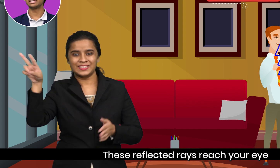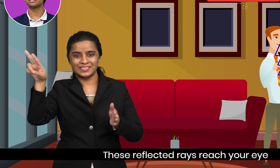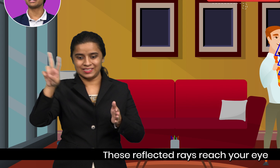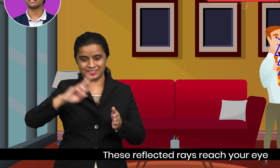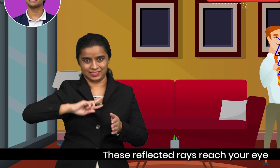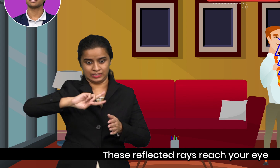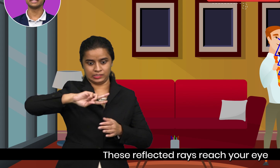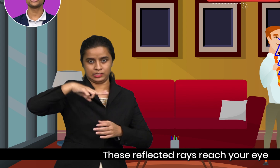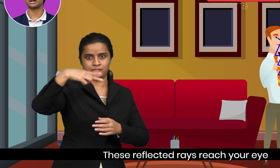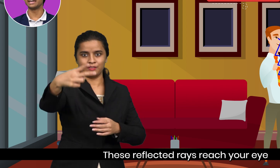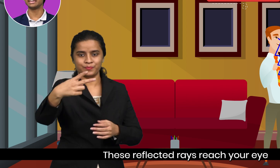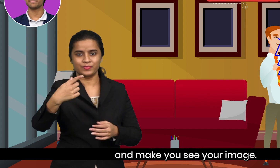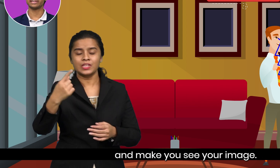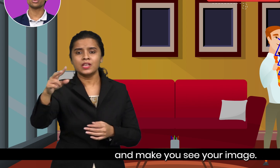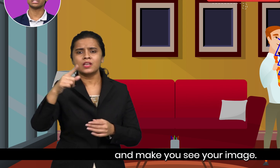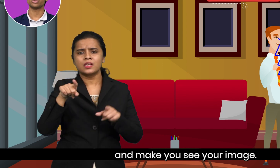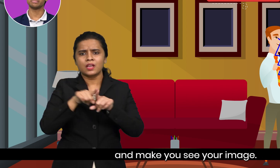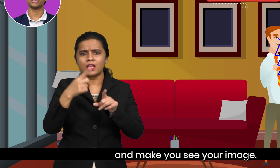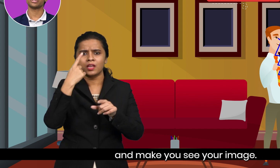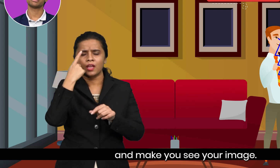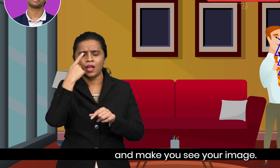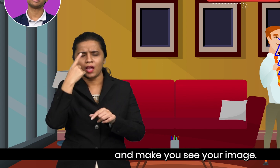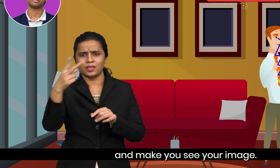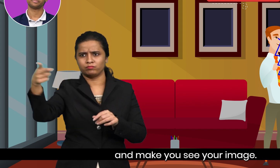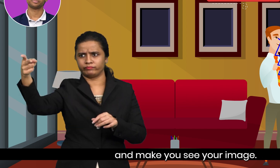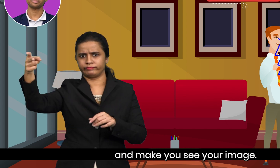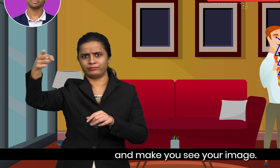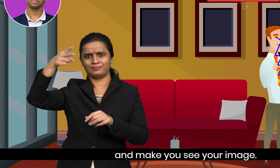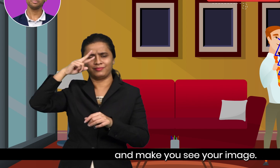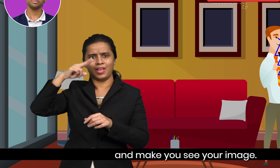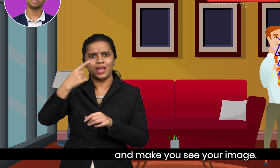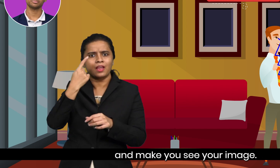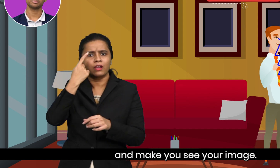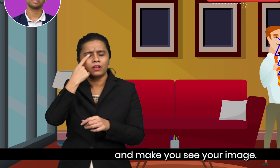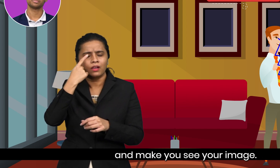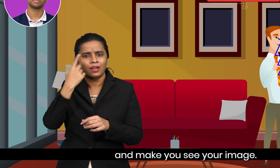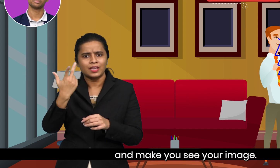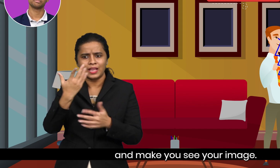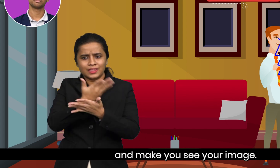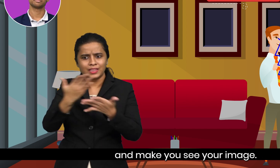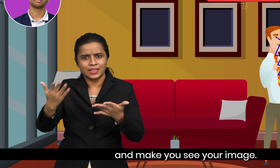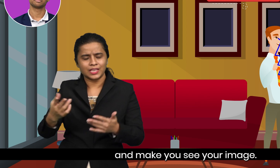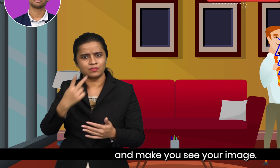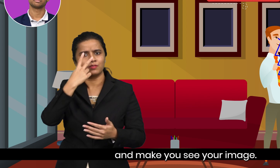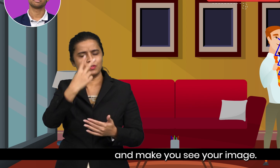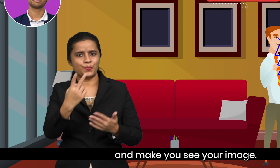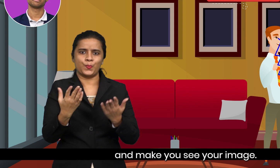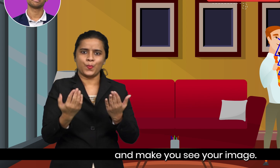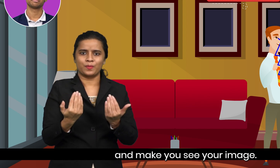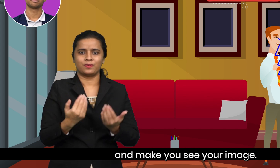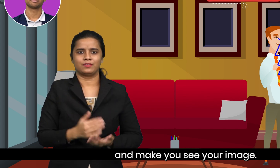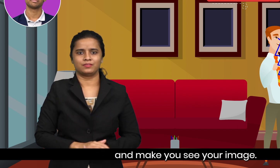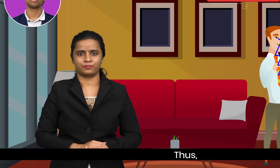These reflected rays reach your eye and make you see your image.